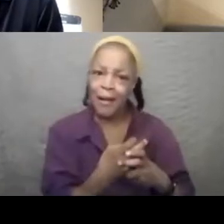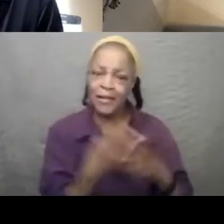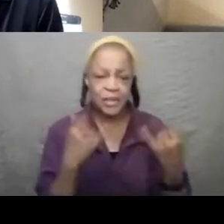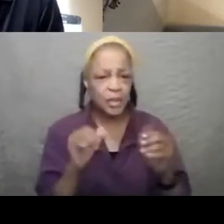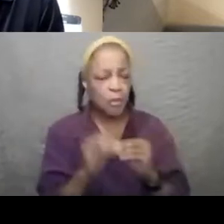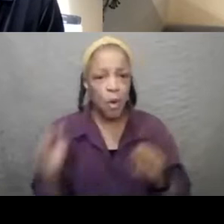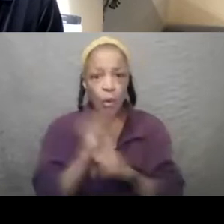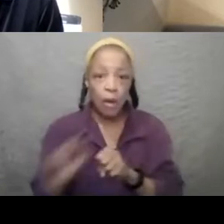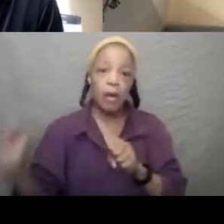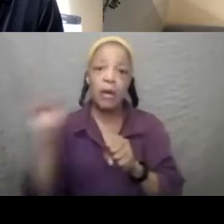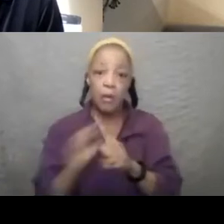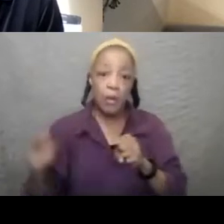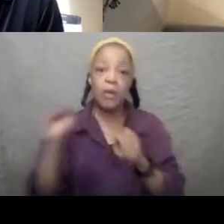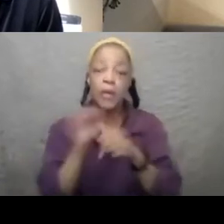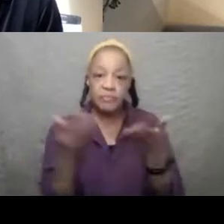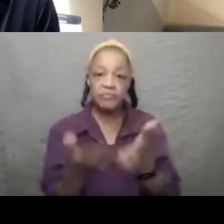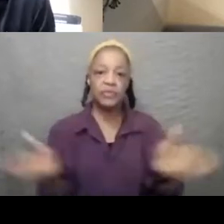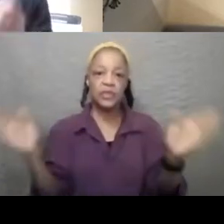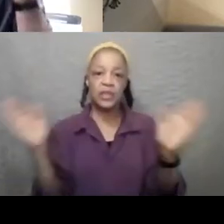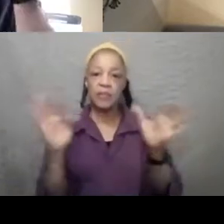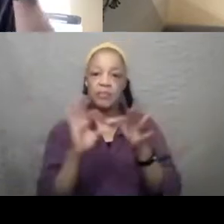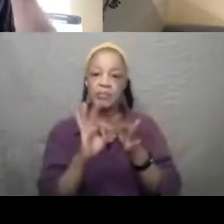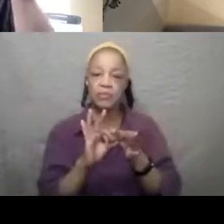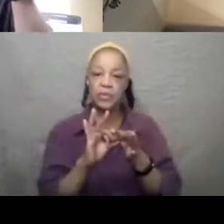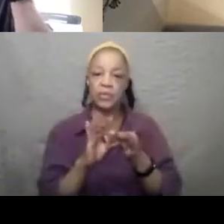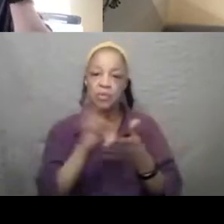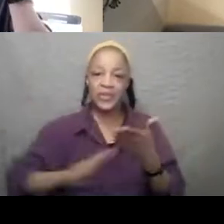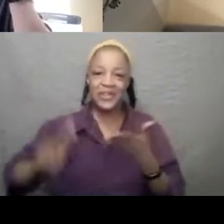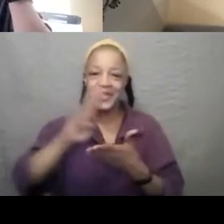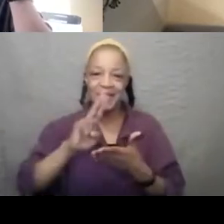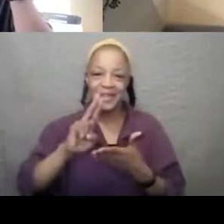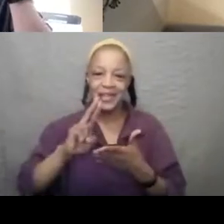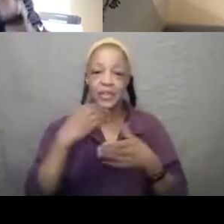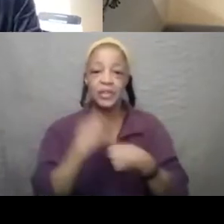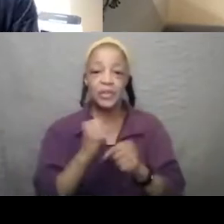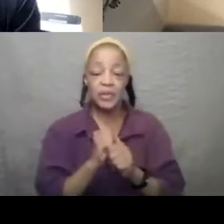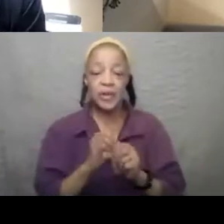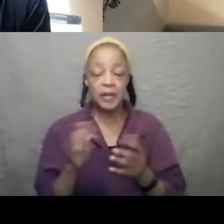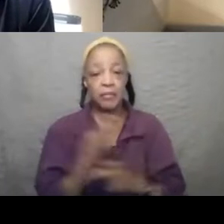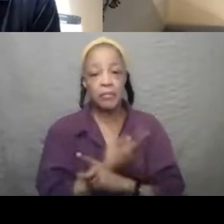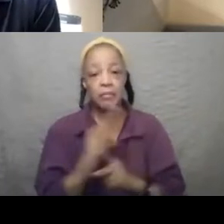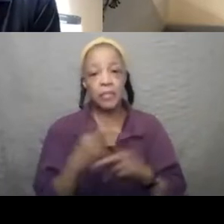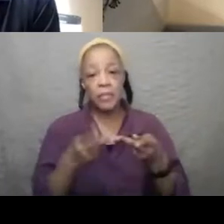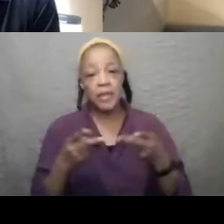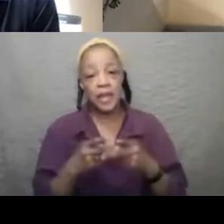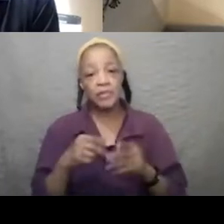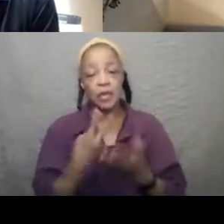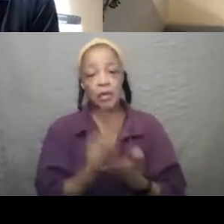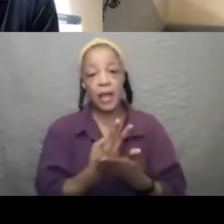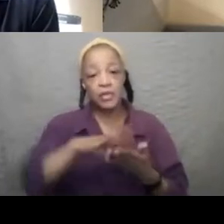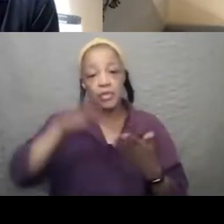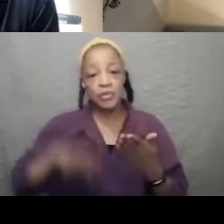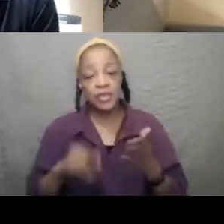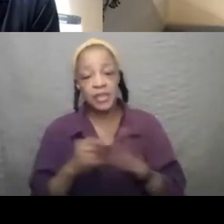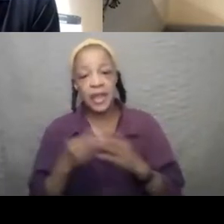done across the board to really create spaces that grad students can navigate with